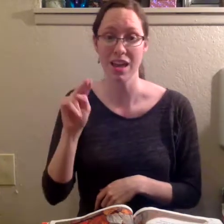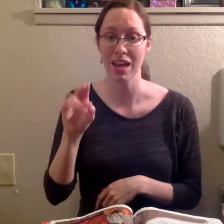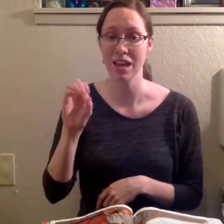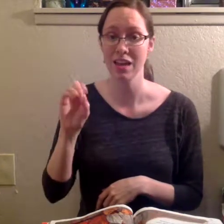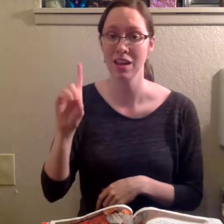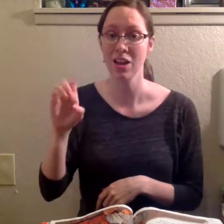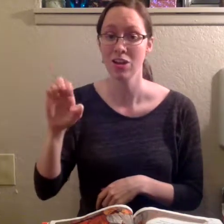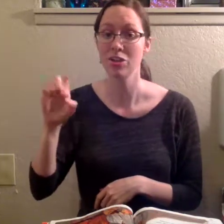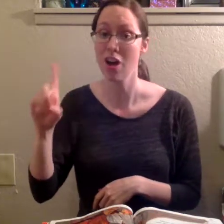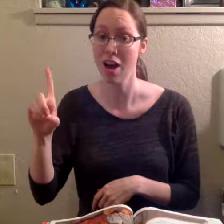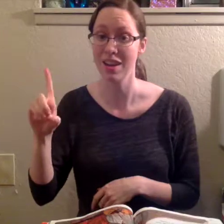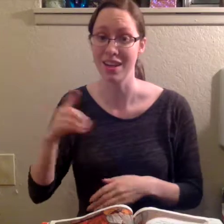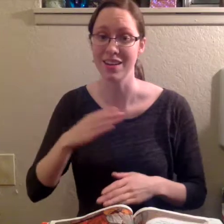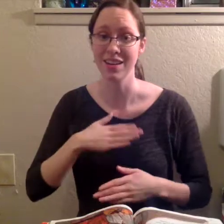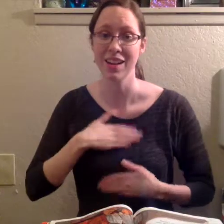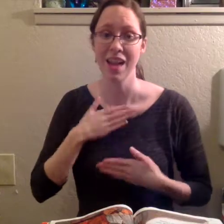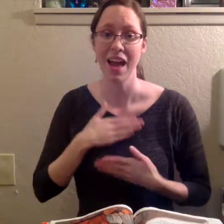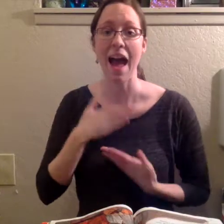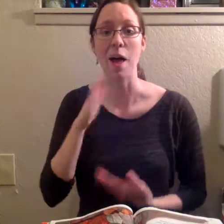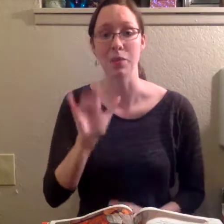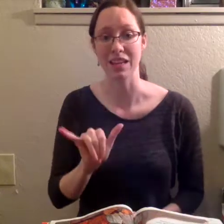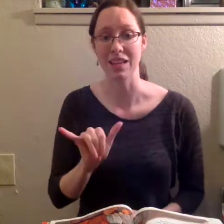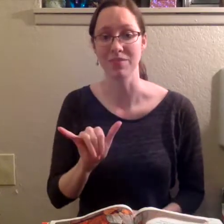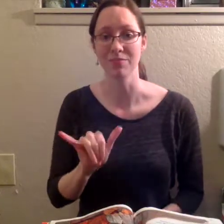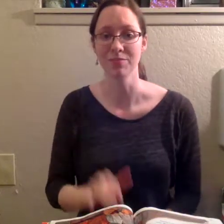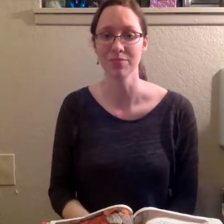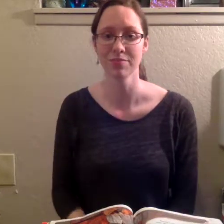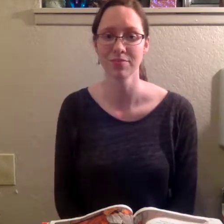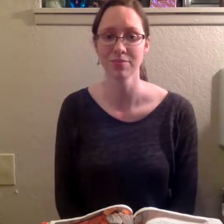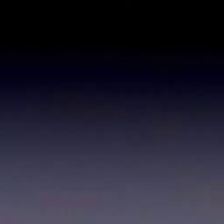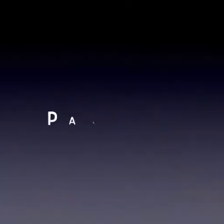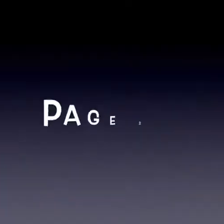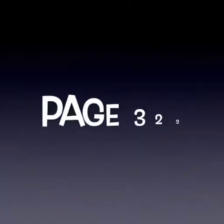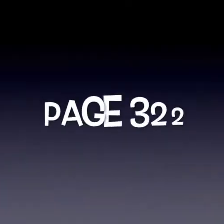Jose nodded happily.